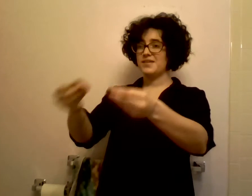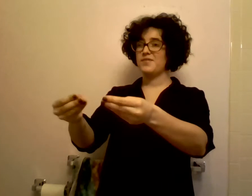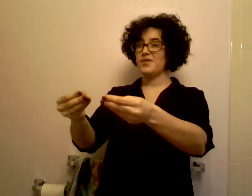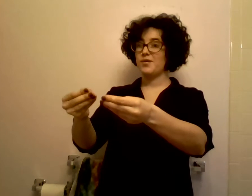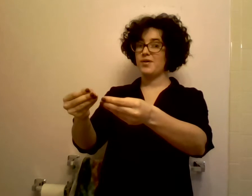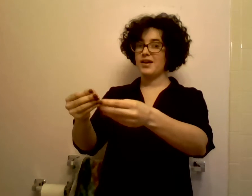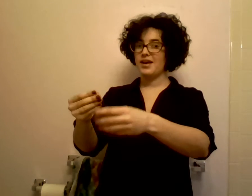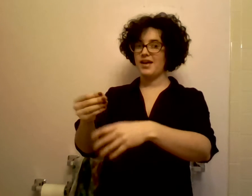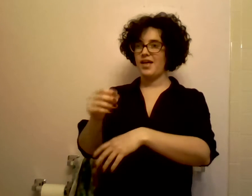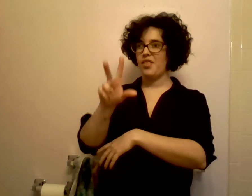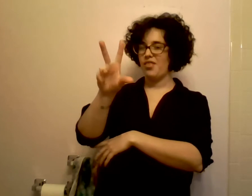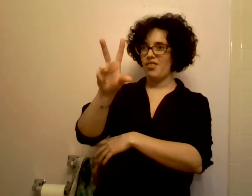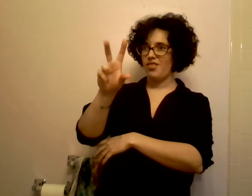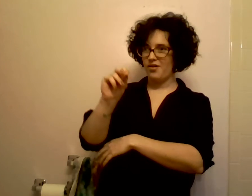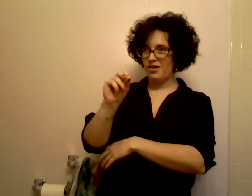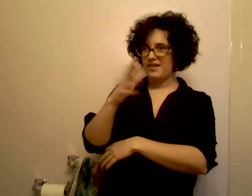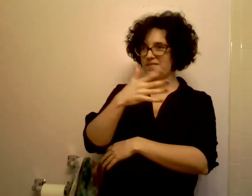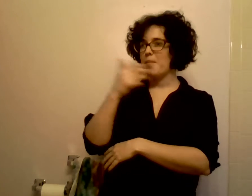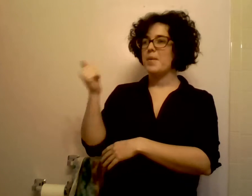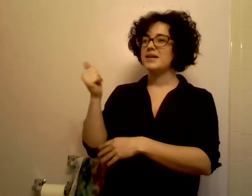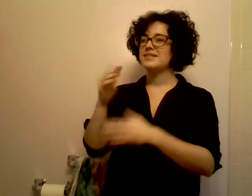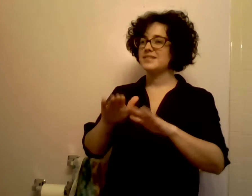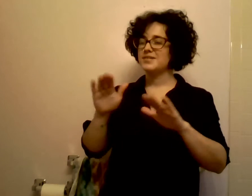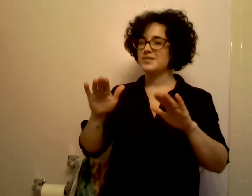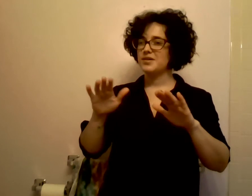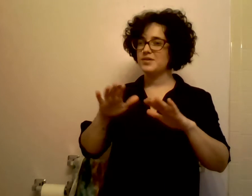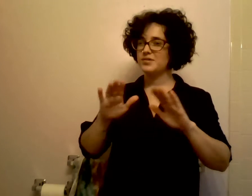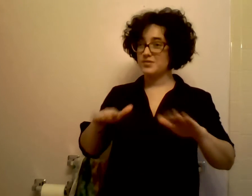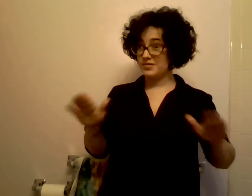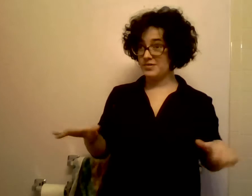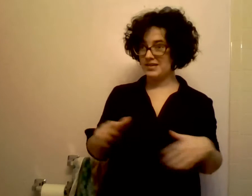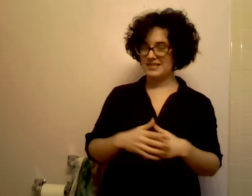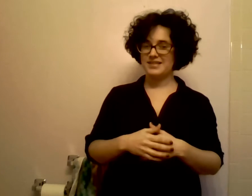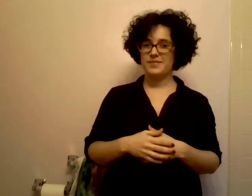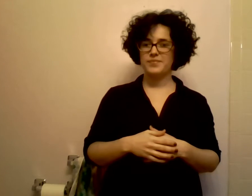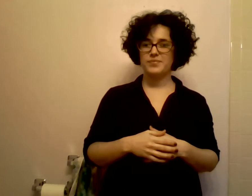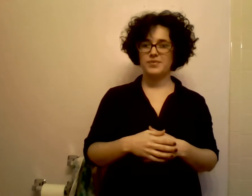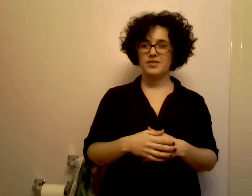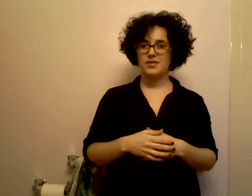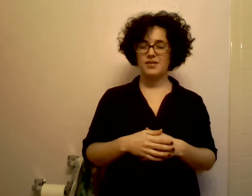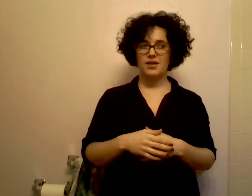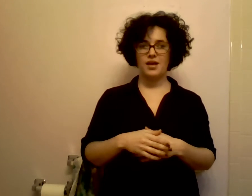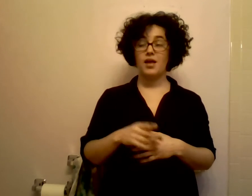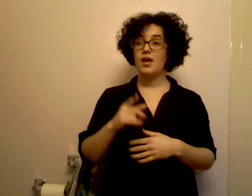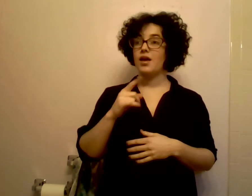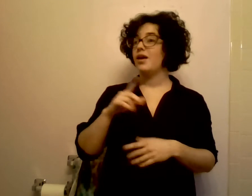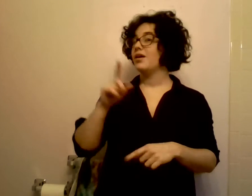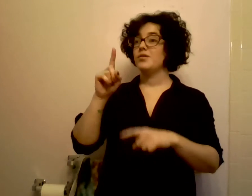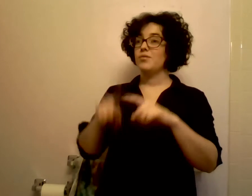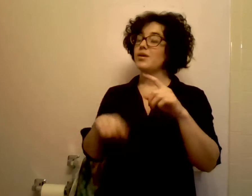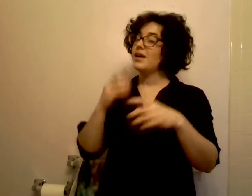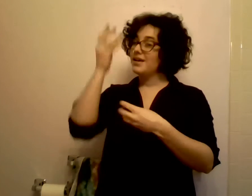the best students. These teachers were asked, don't tell any of the students or the parents about